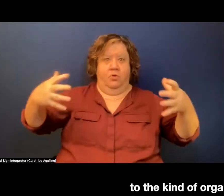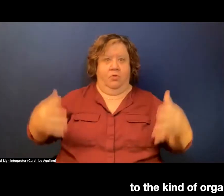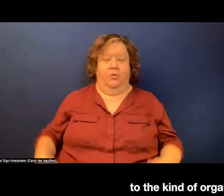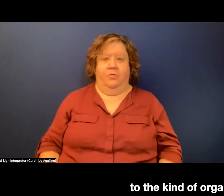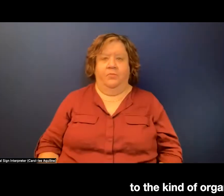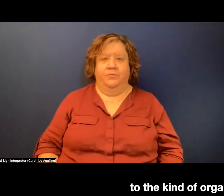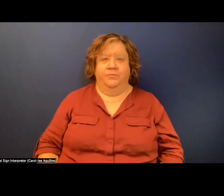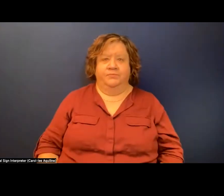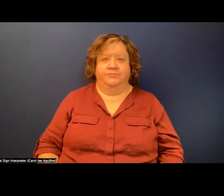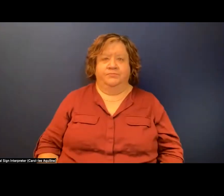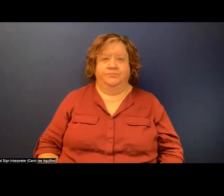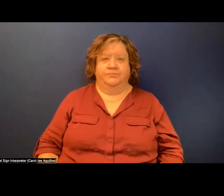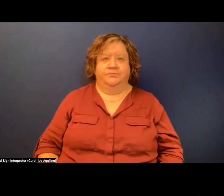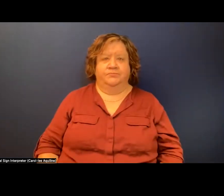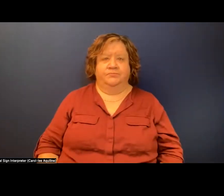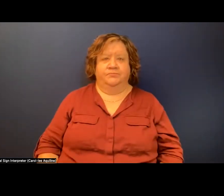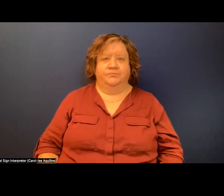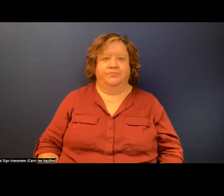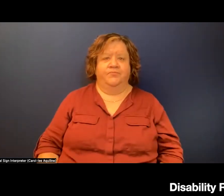to support. With